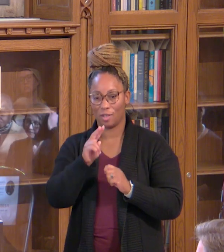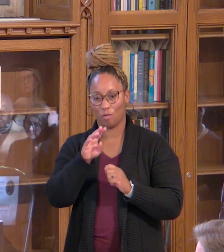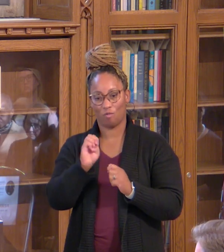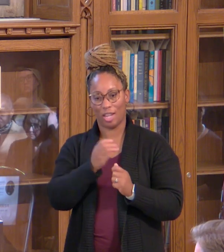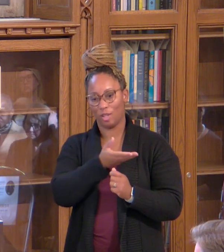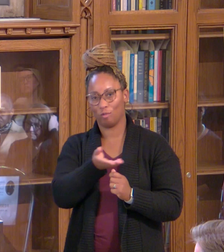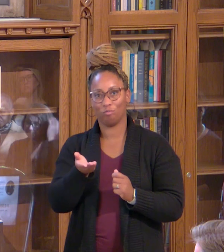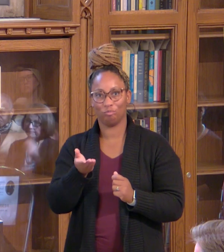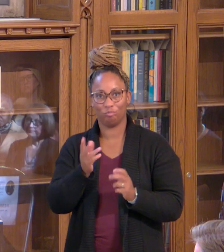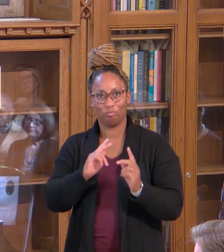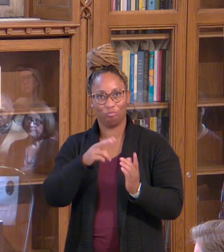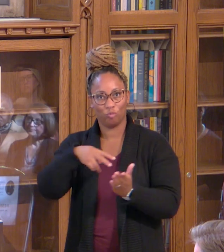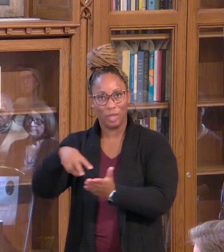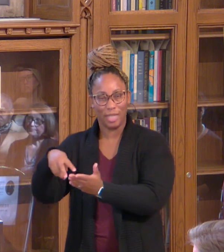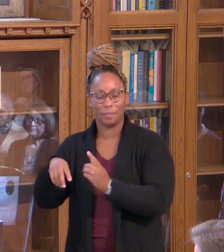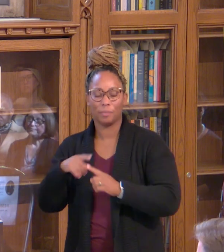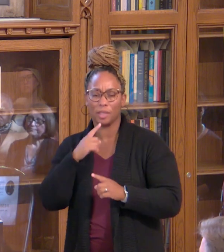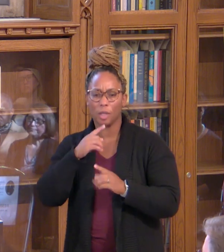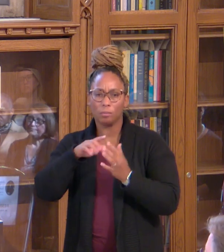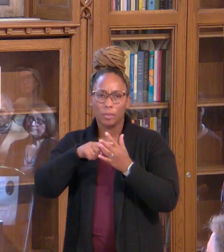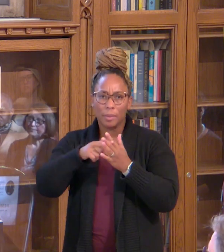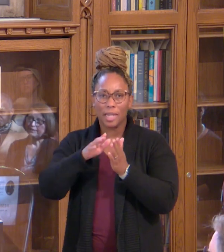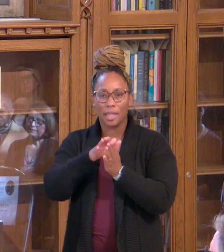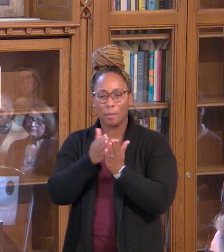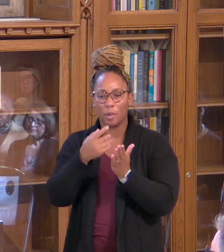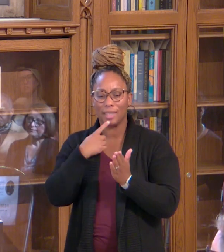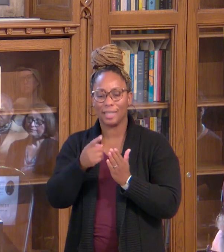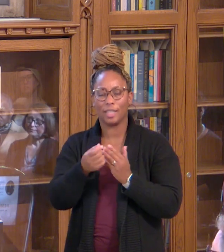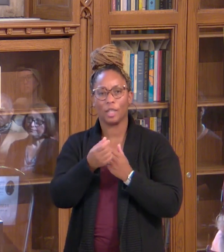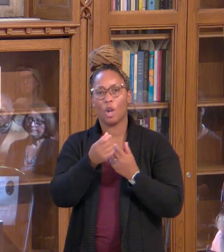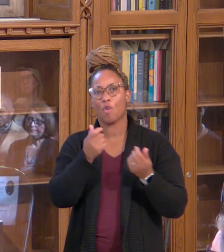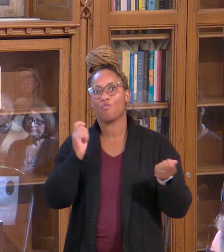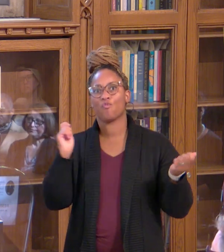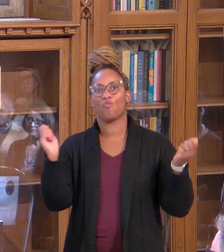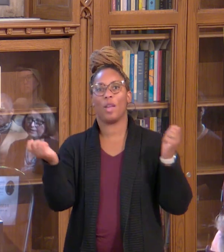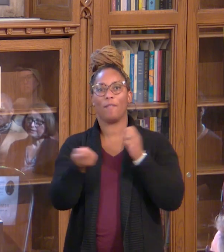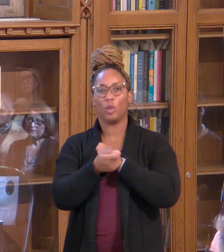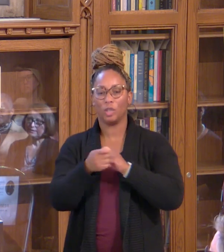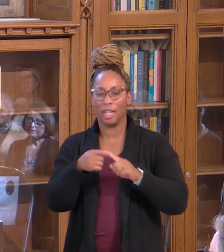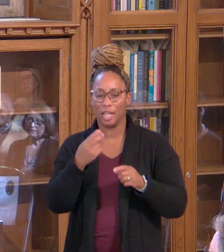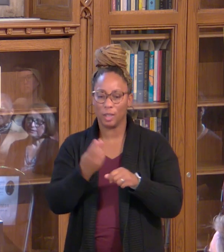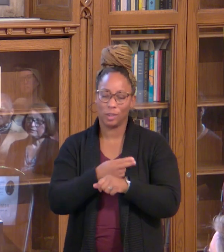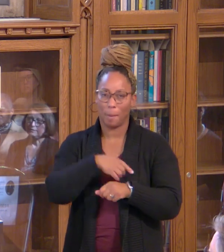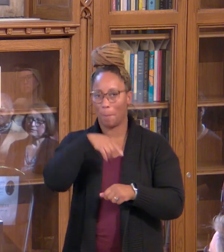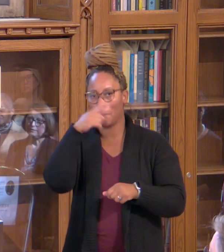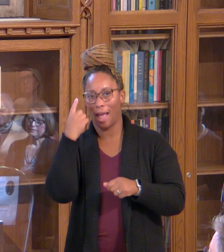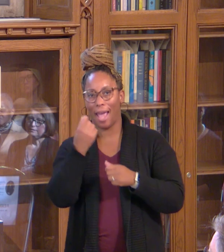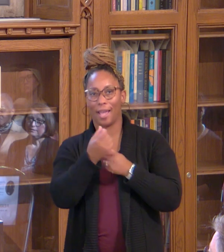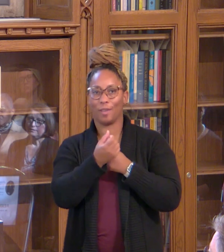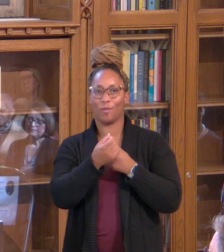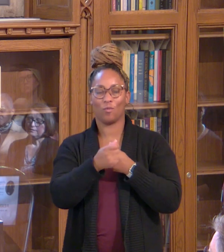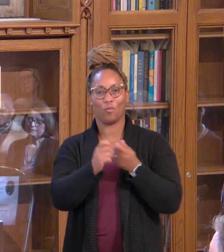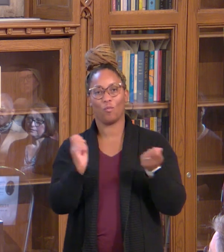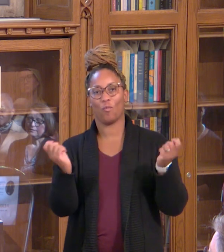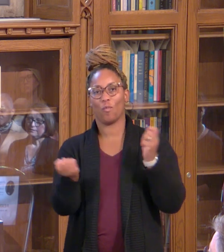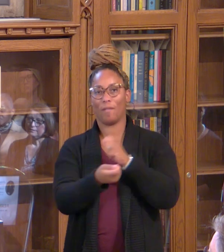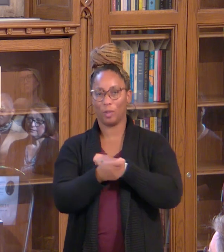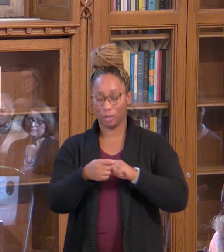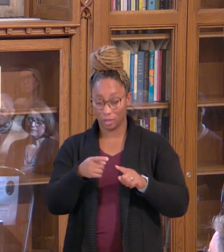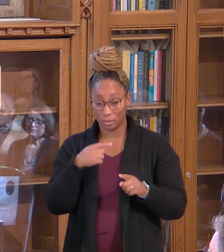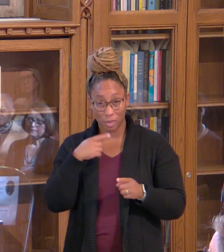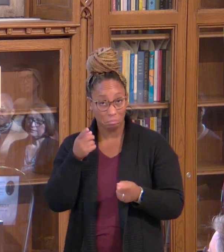front and so in his preface he uses the word revolutionary he uses the word black Revolution while